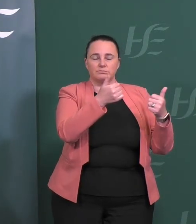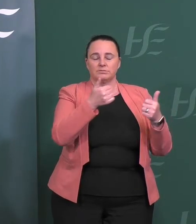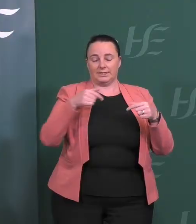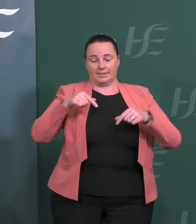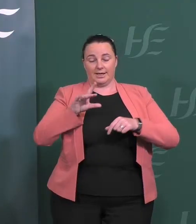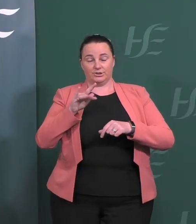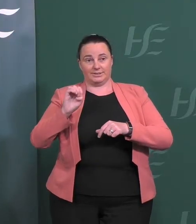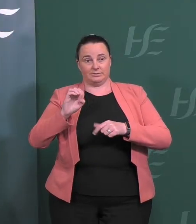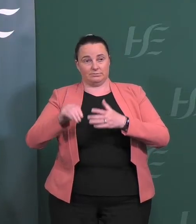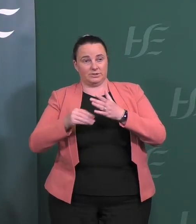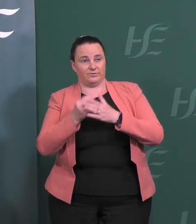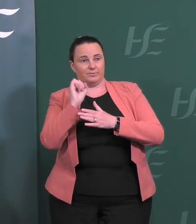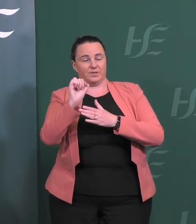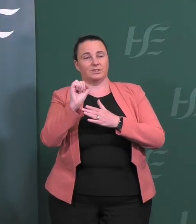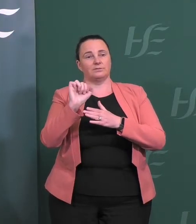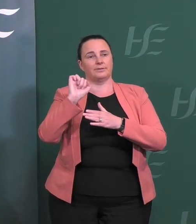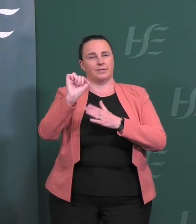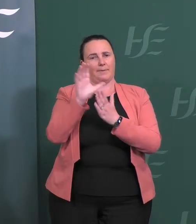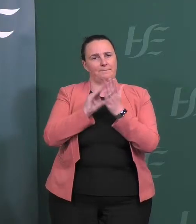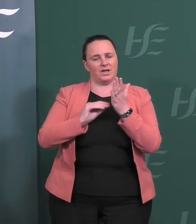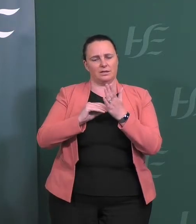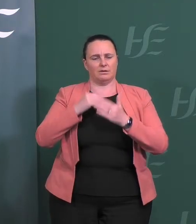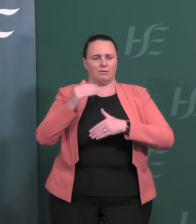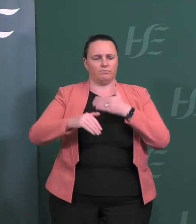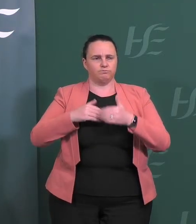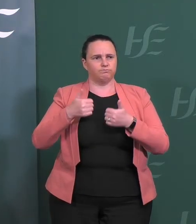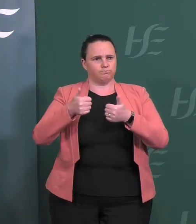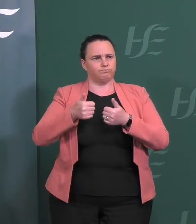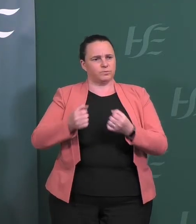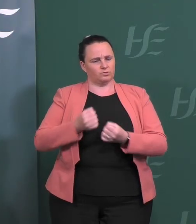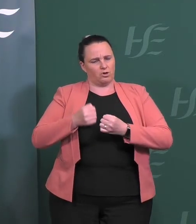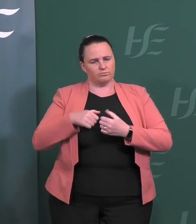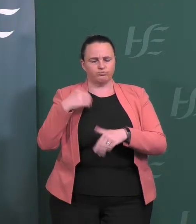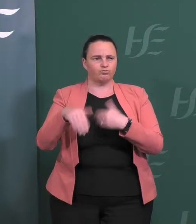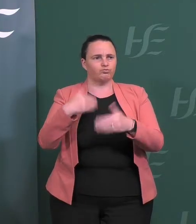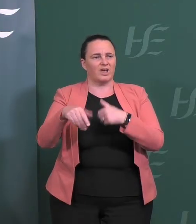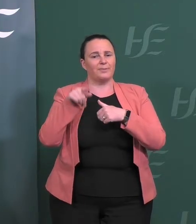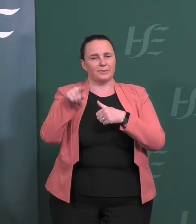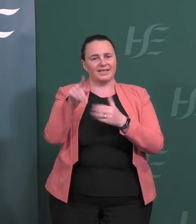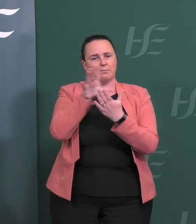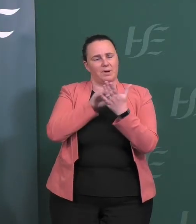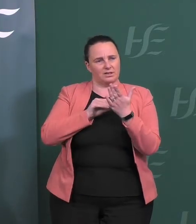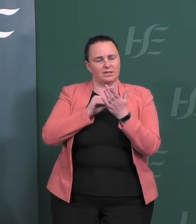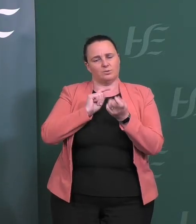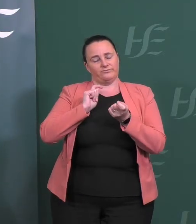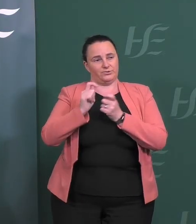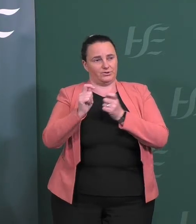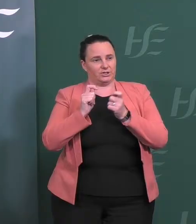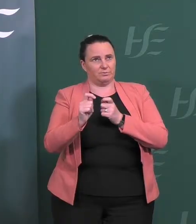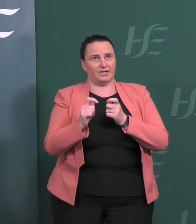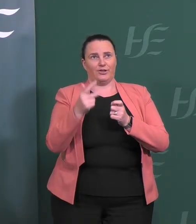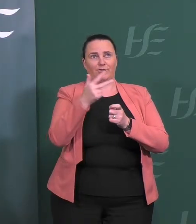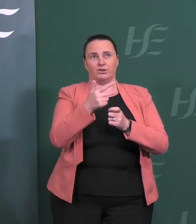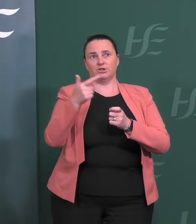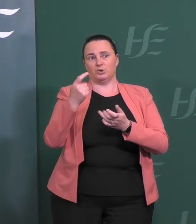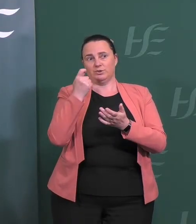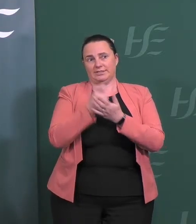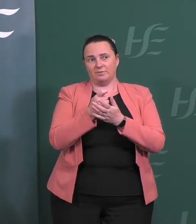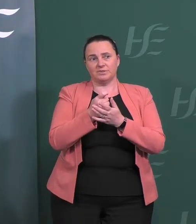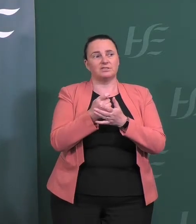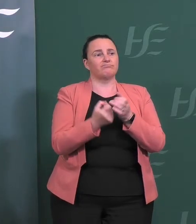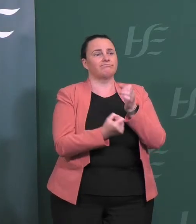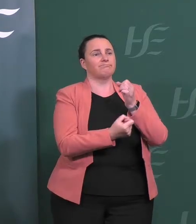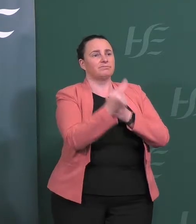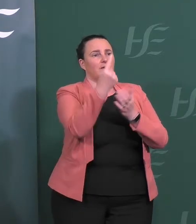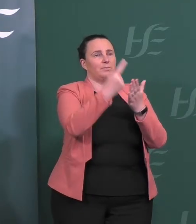in the HSE an operating model that's proven to be very agile. We've now changed the model about at least 32 times based on various